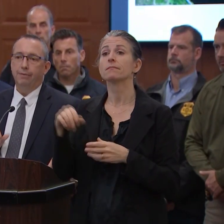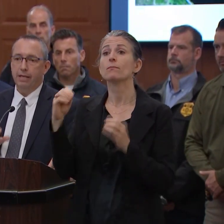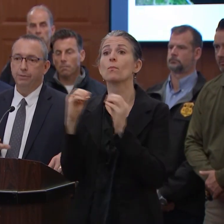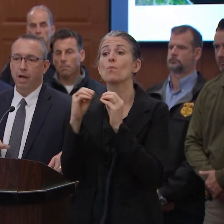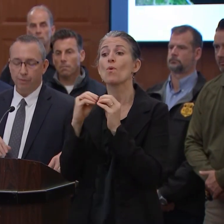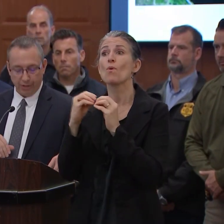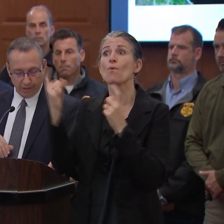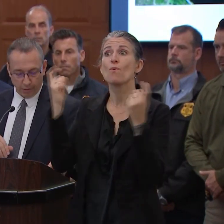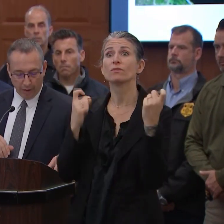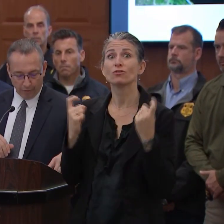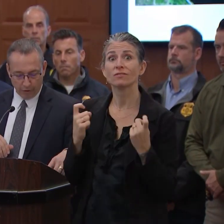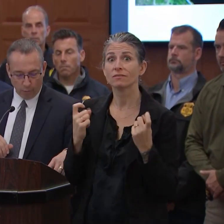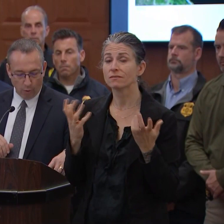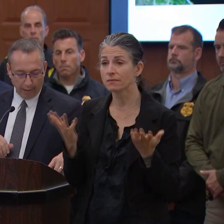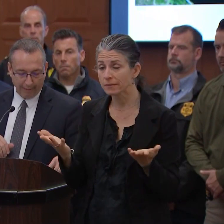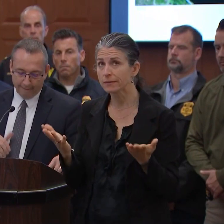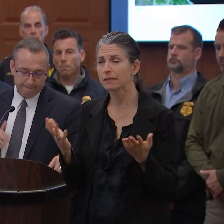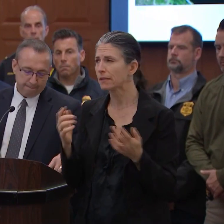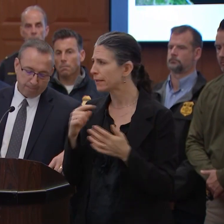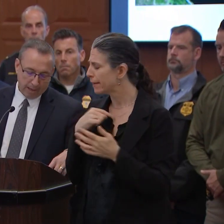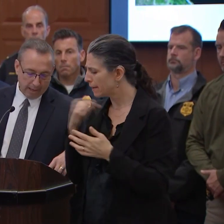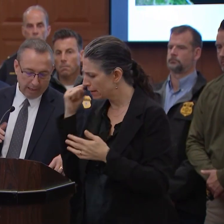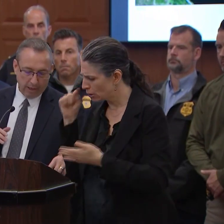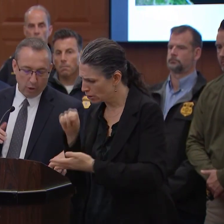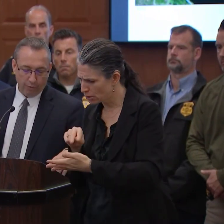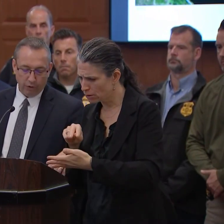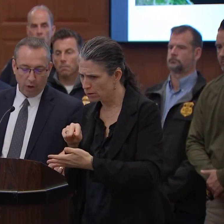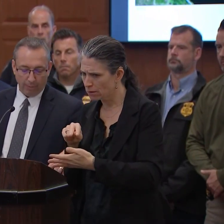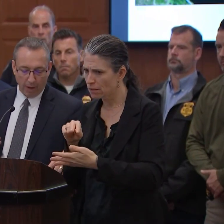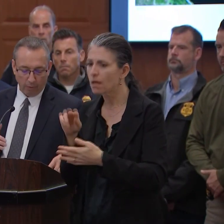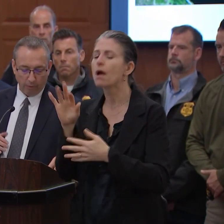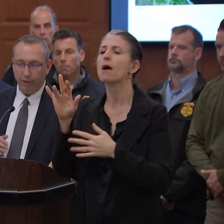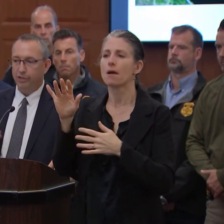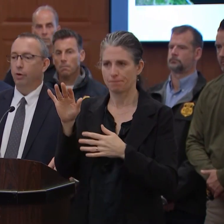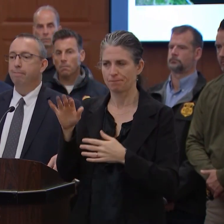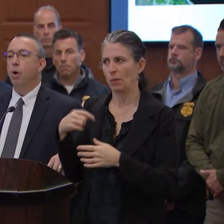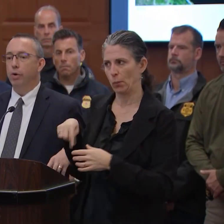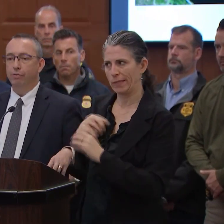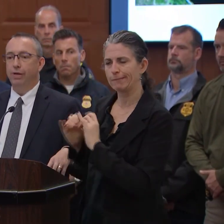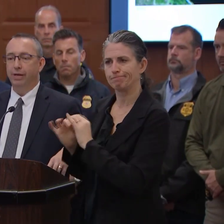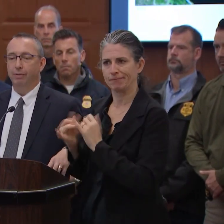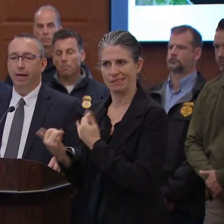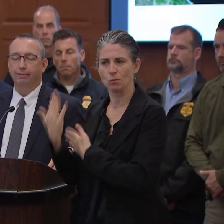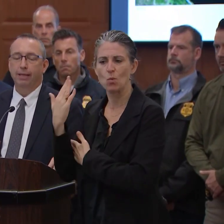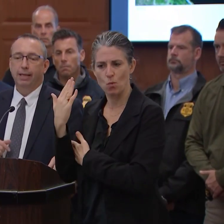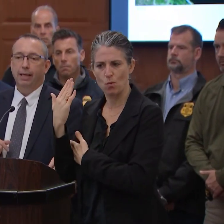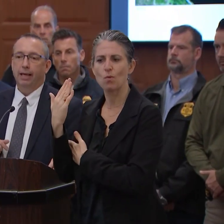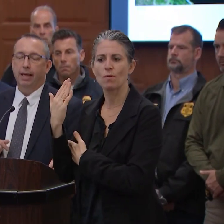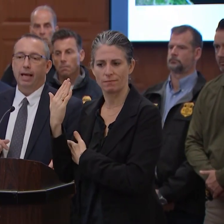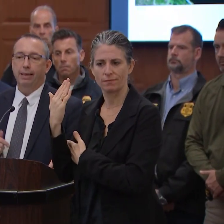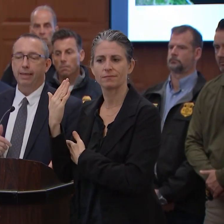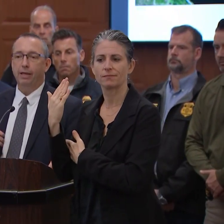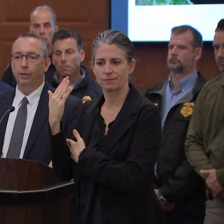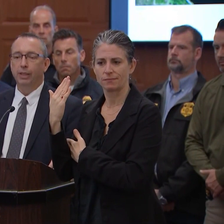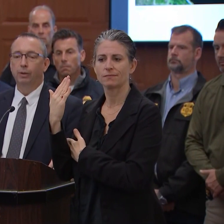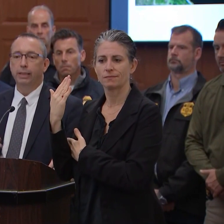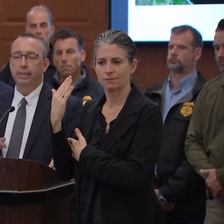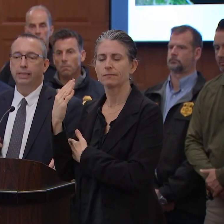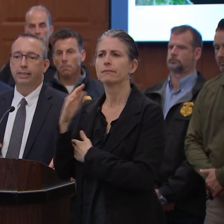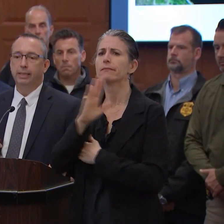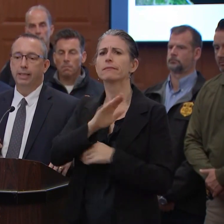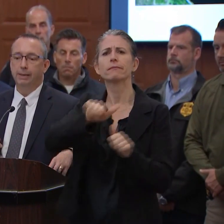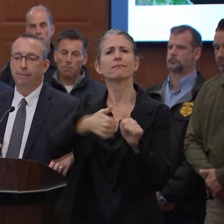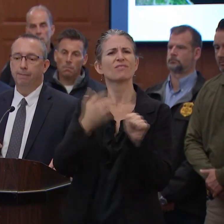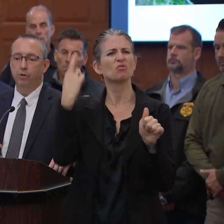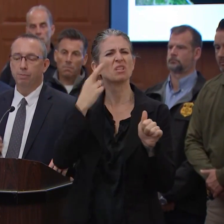that I've had some conversations around this morning. You know, if you talk about is there a motive here, right? I think